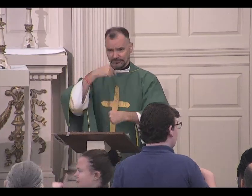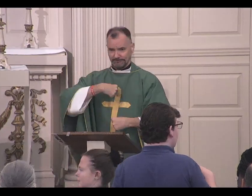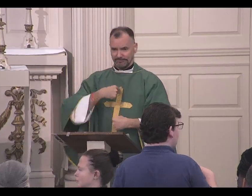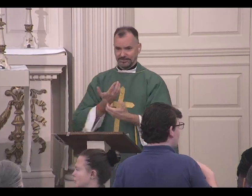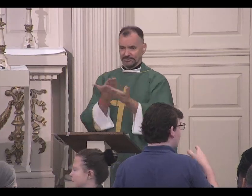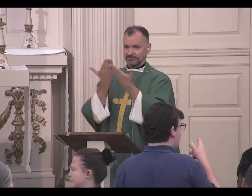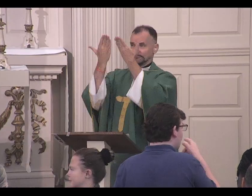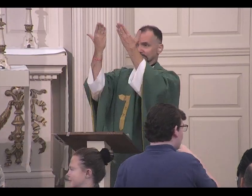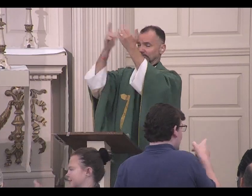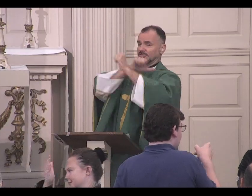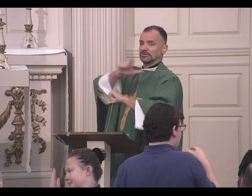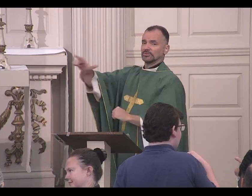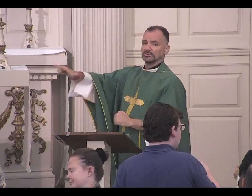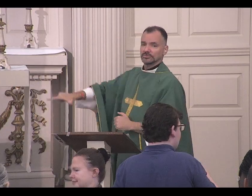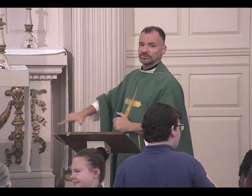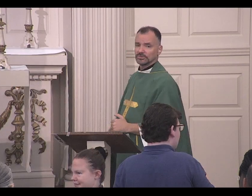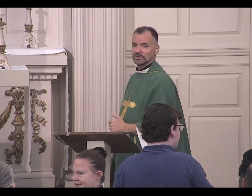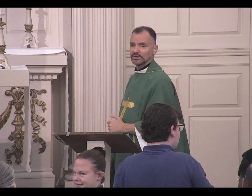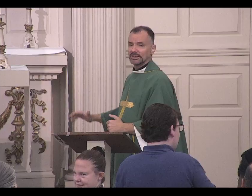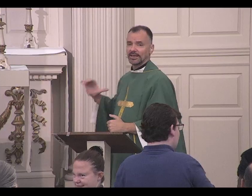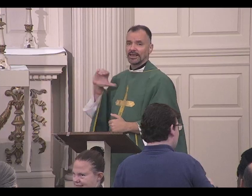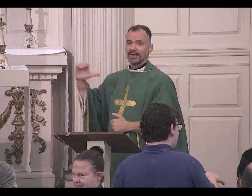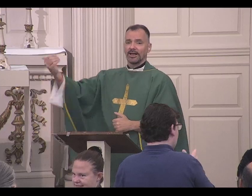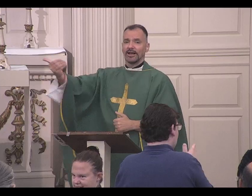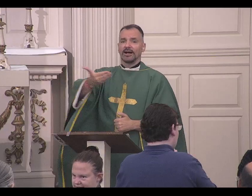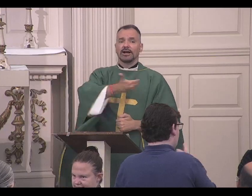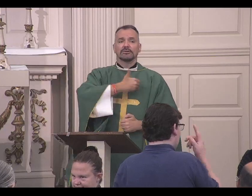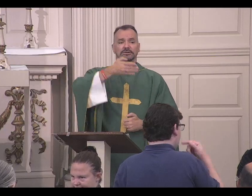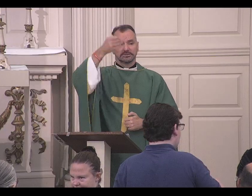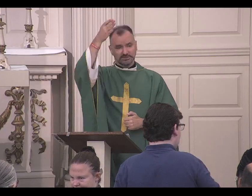and sisters, to pray for me to the Lord our God.